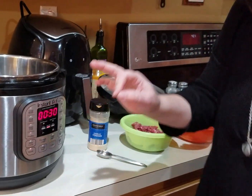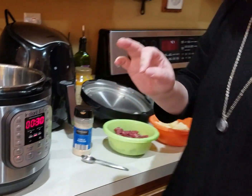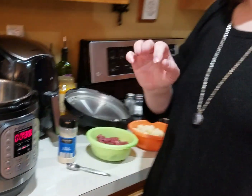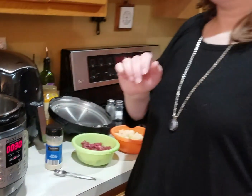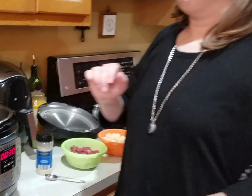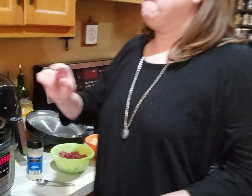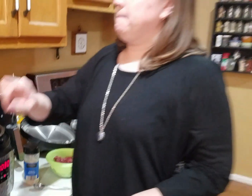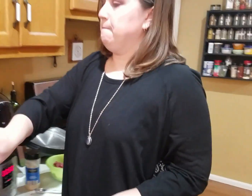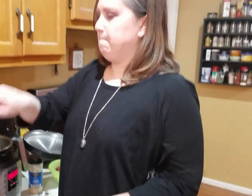Perfect.